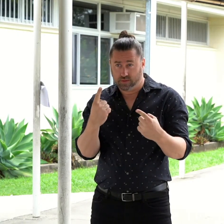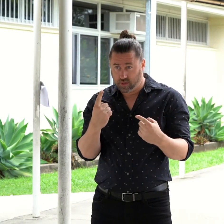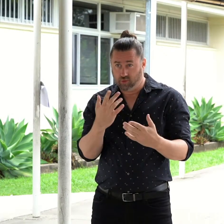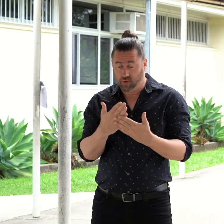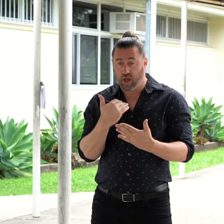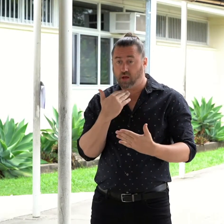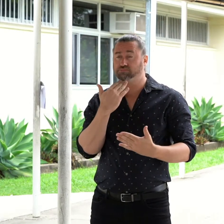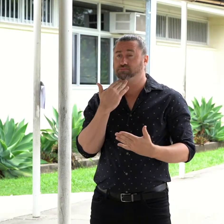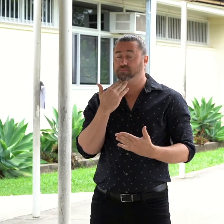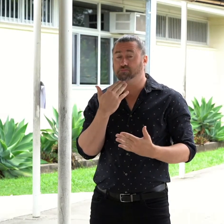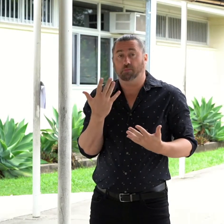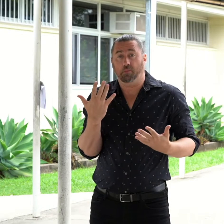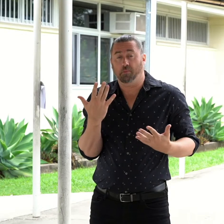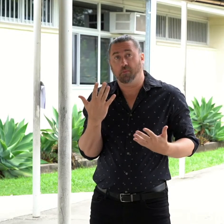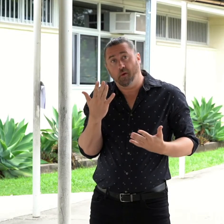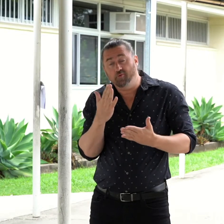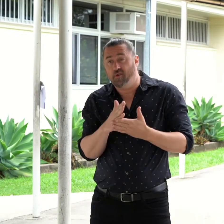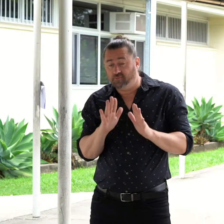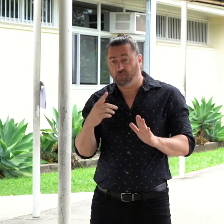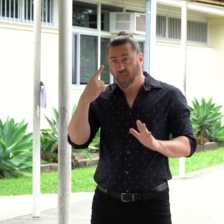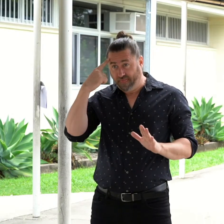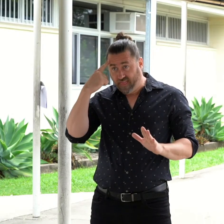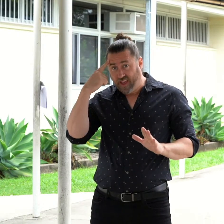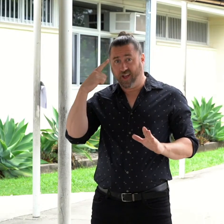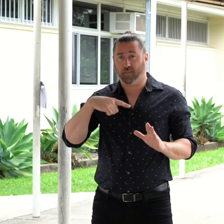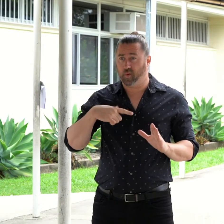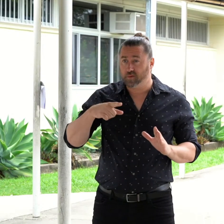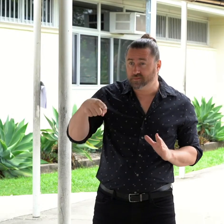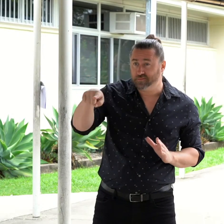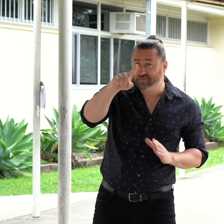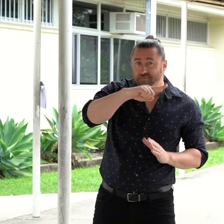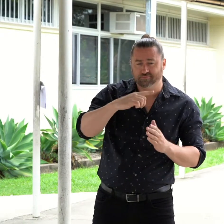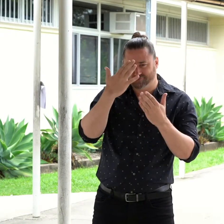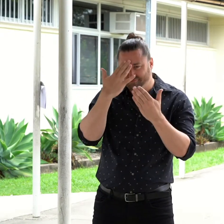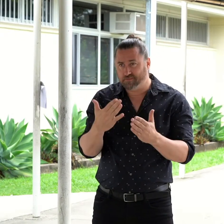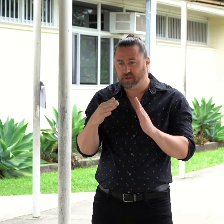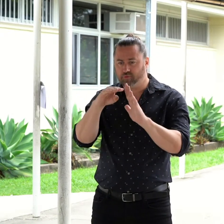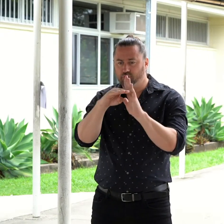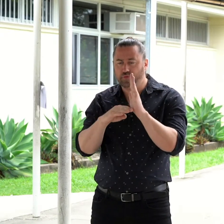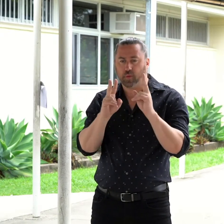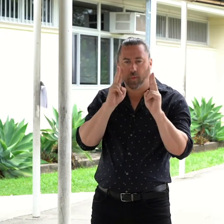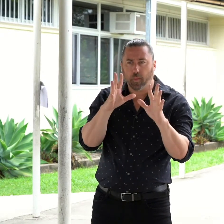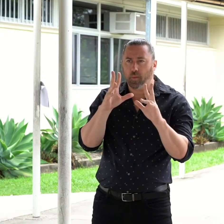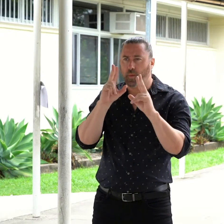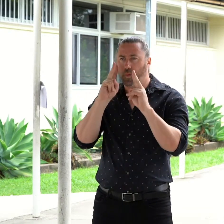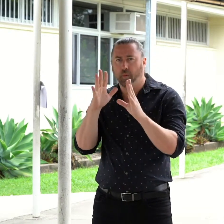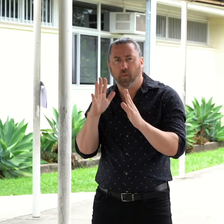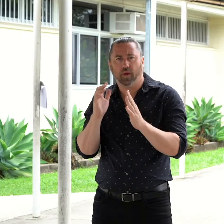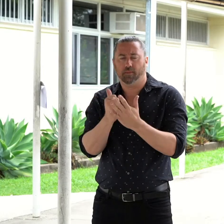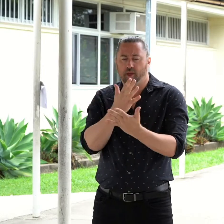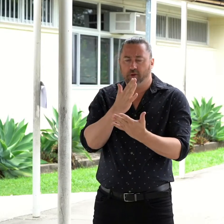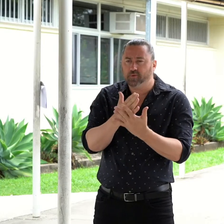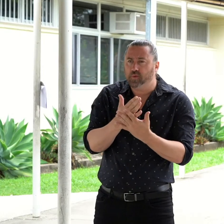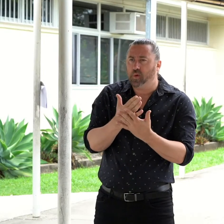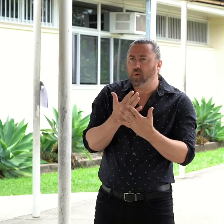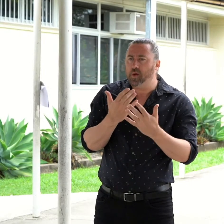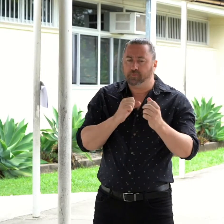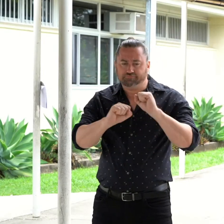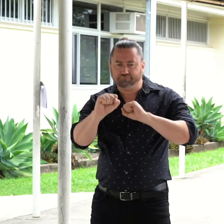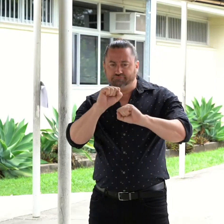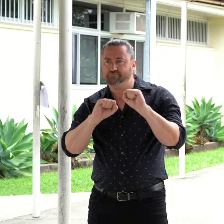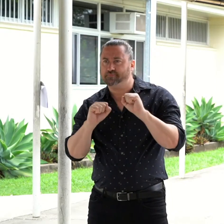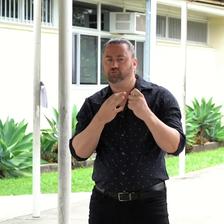the great work of all Queenslanders doing the right thing, making sure that they're staying safe, coming out and getting